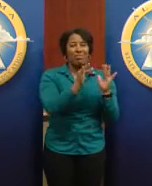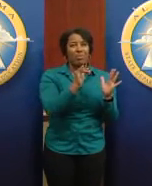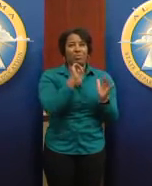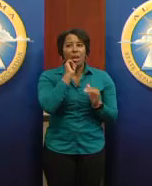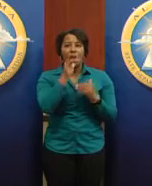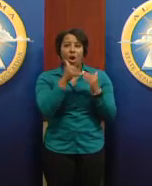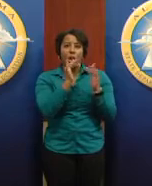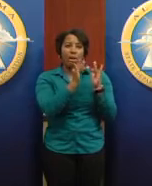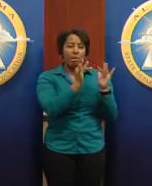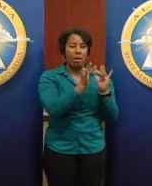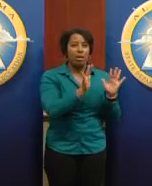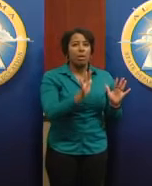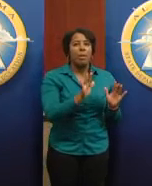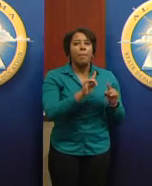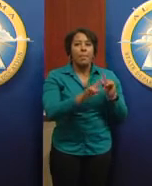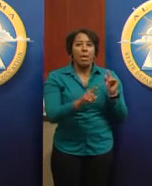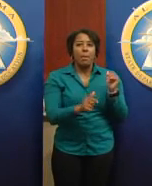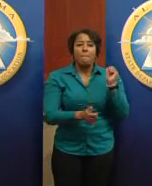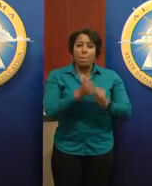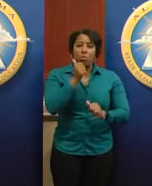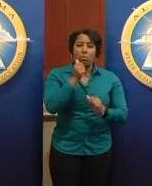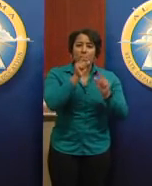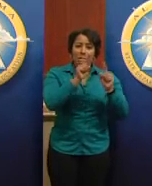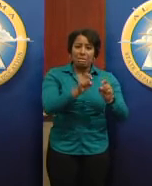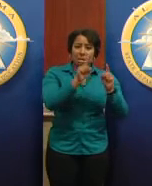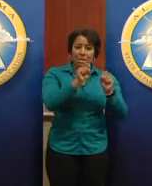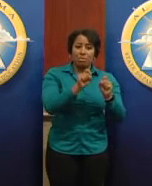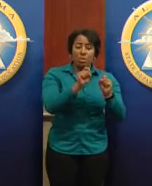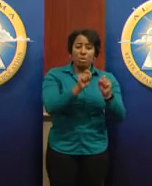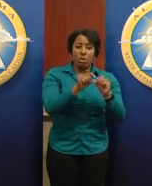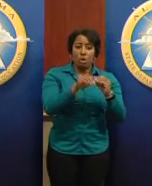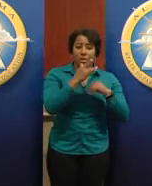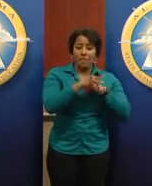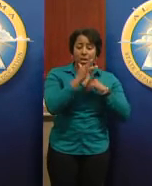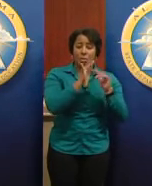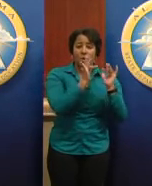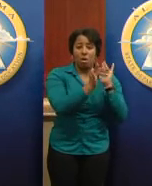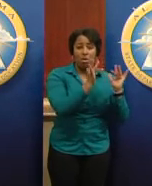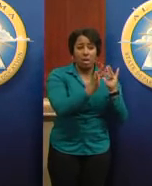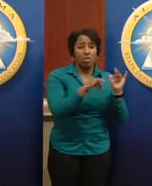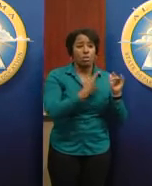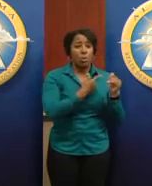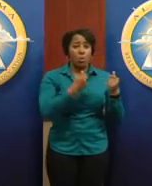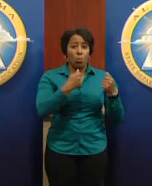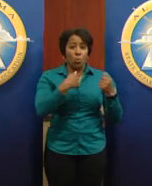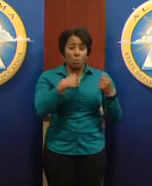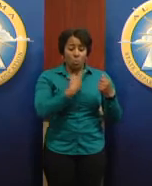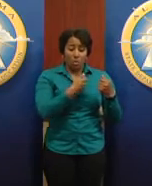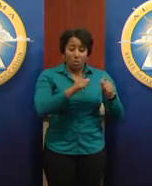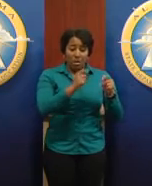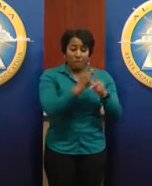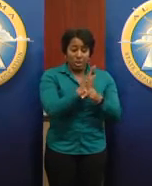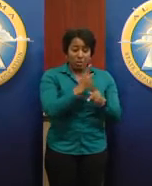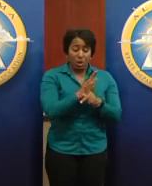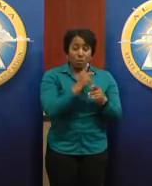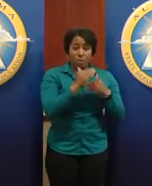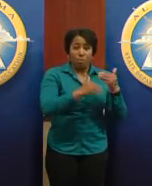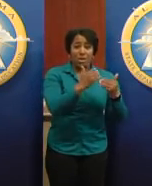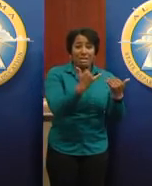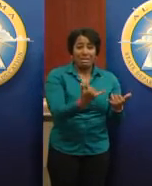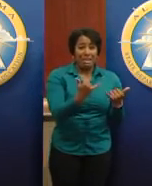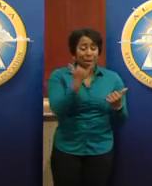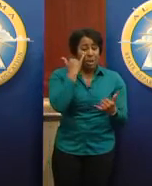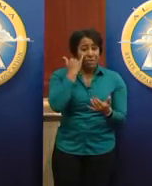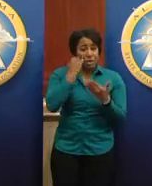all online, I shouldn't say that, but mostly they're online. And so we're working through that process now. If a student can't come into the building, how do